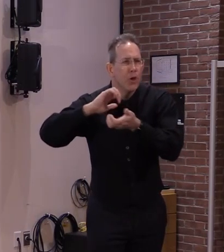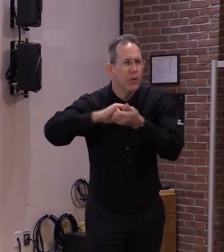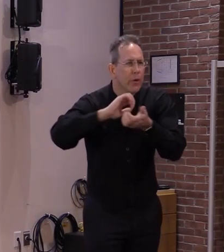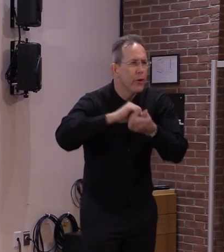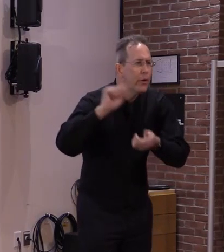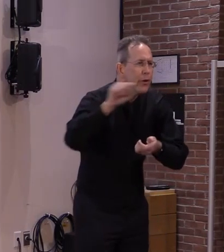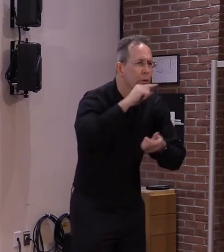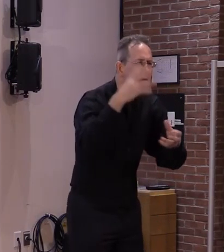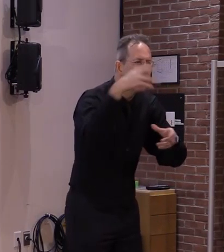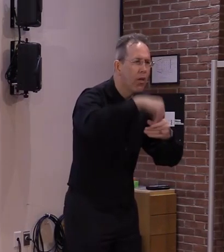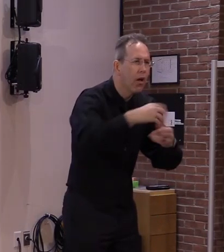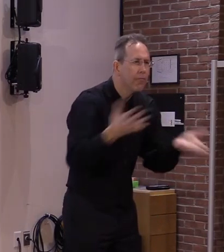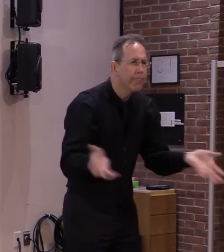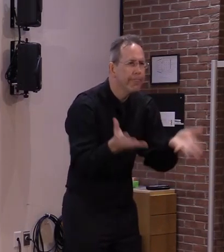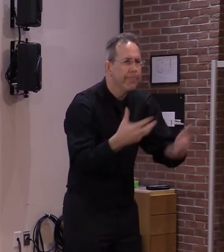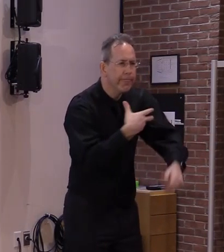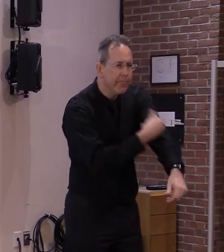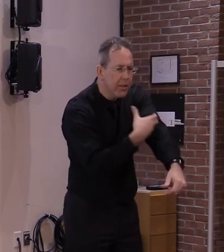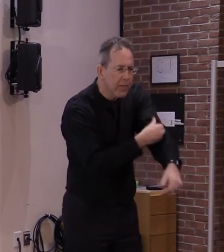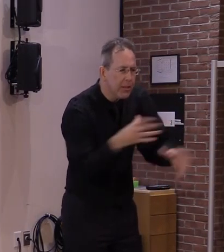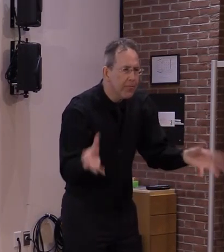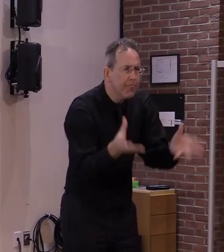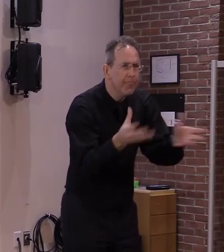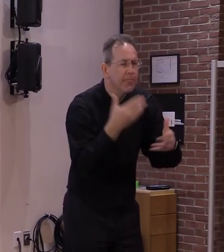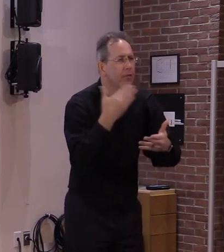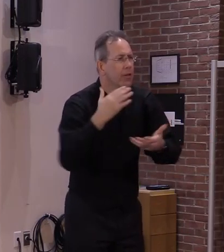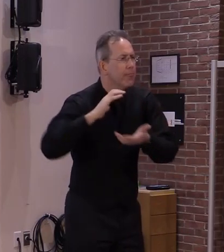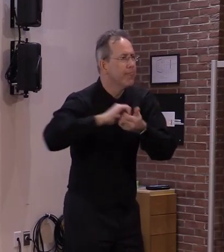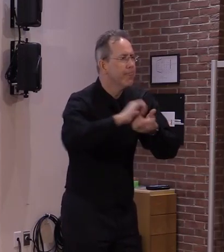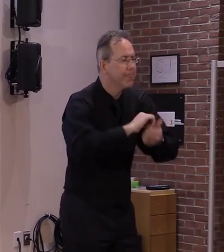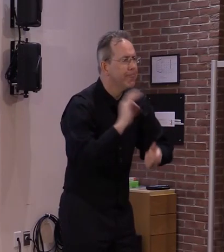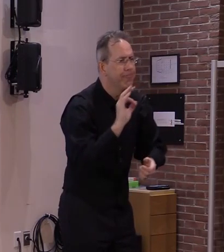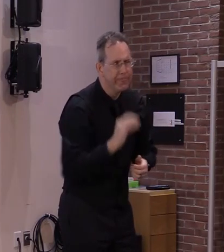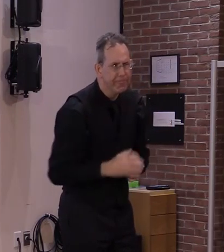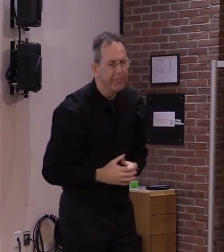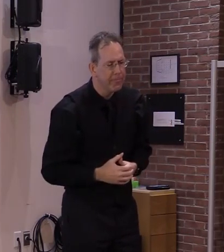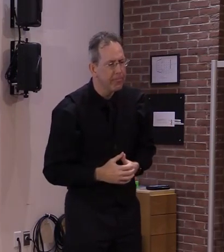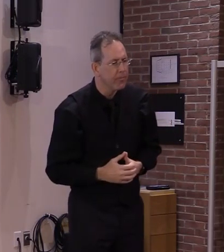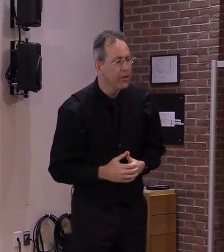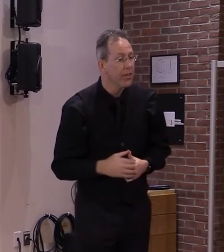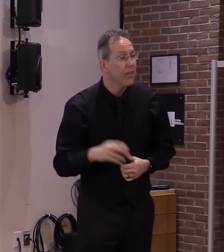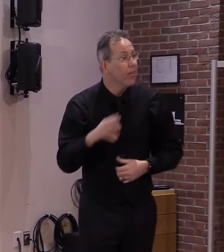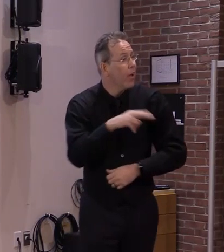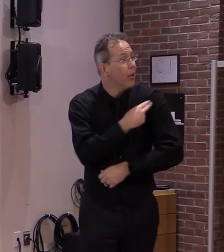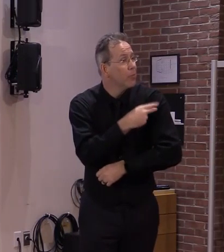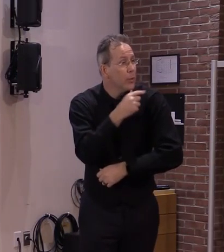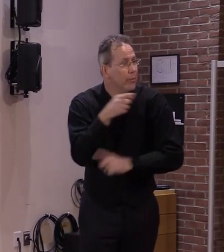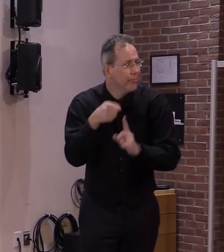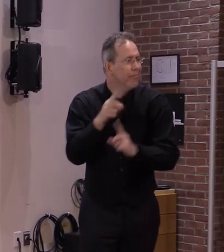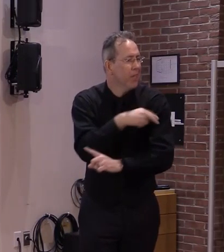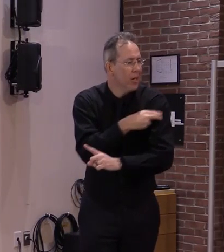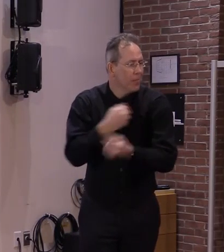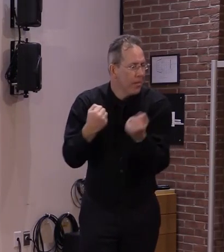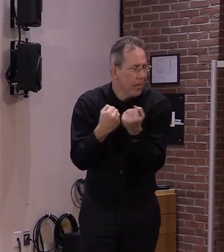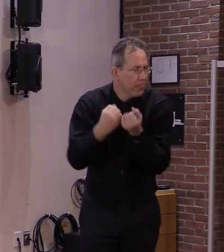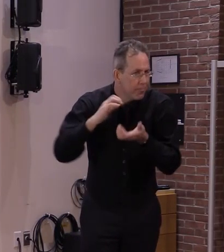program across our state, including hospitals, long-term care organizations, the Vermont National